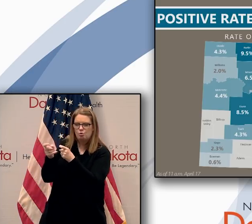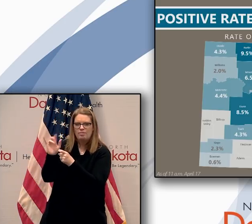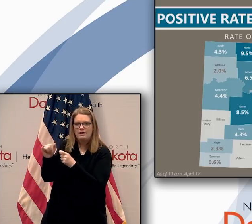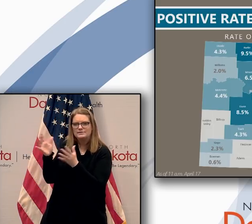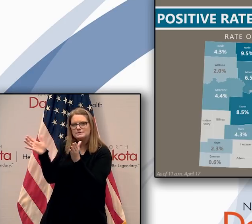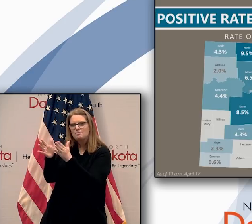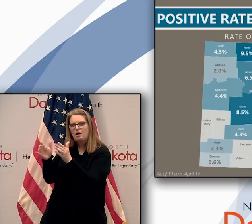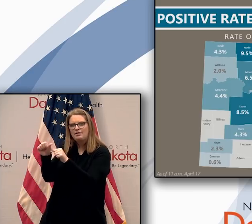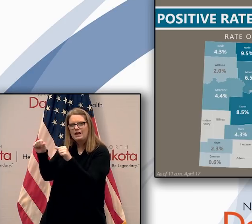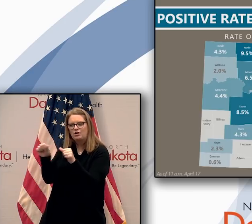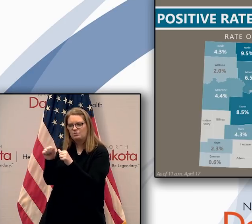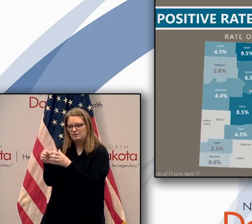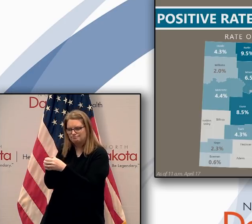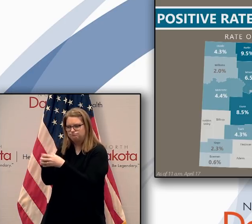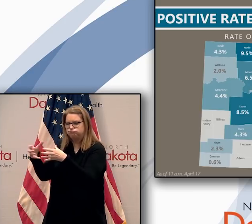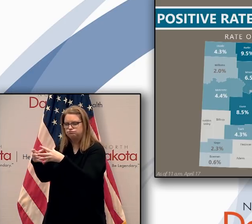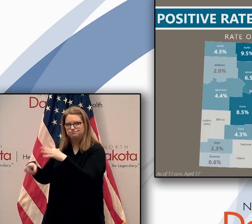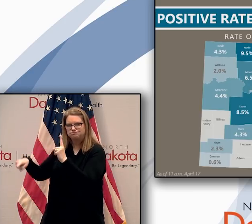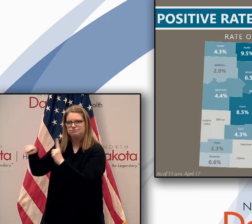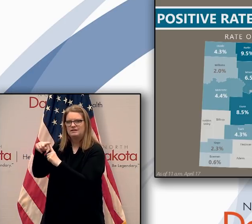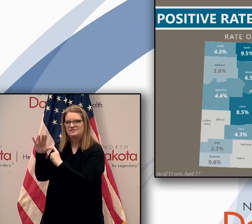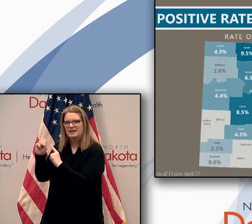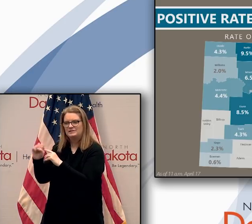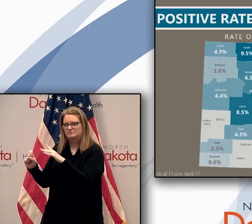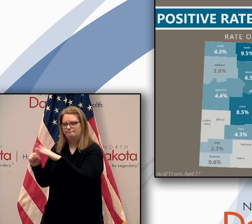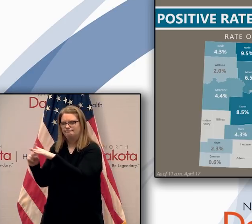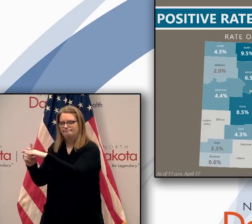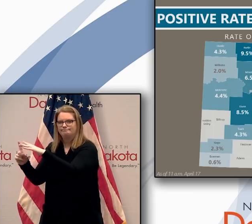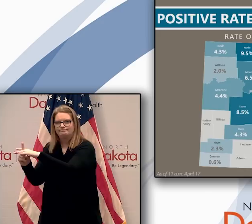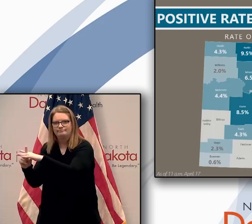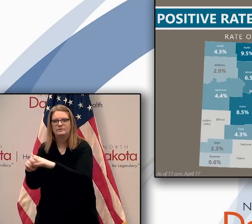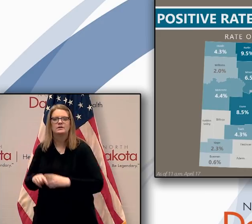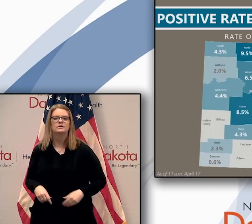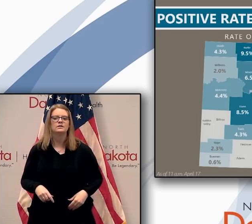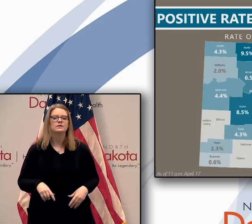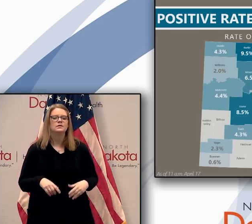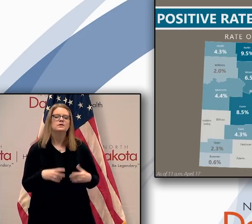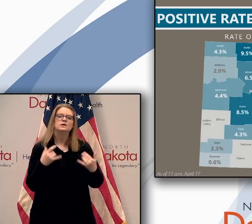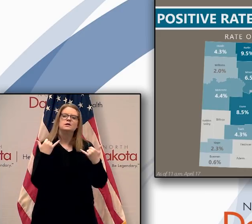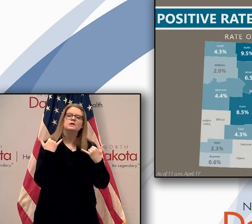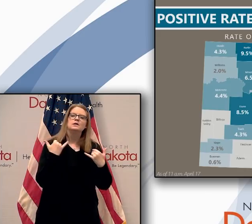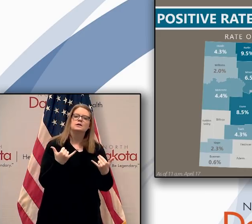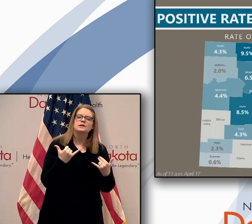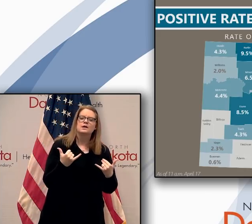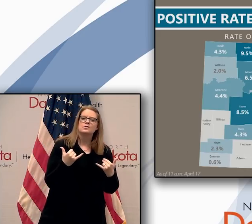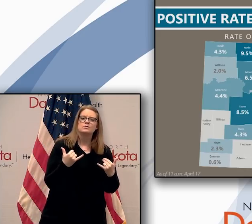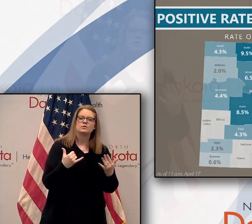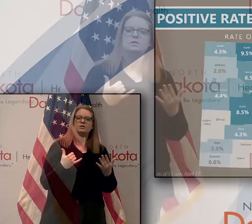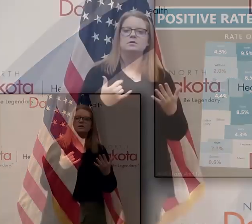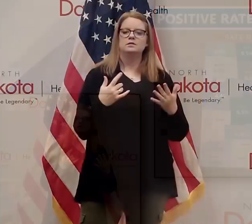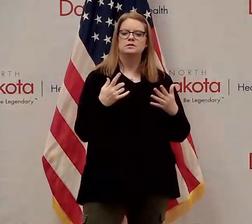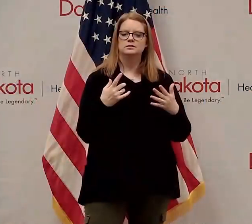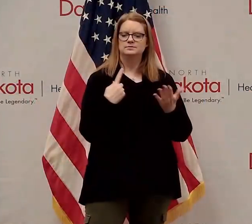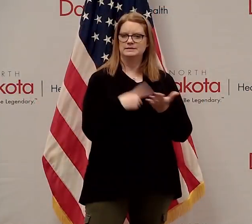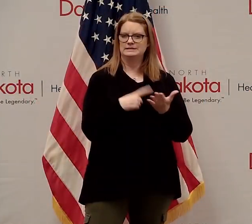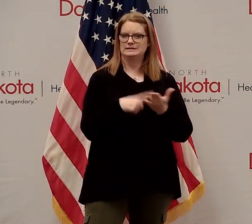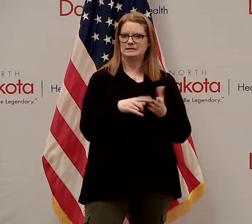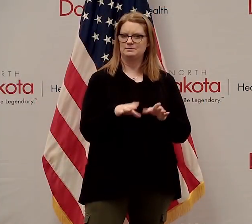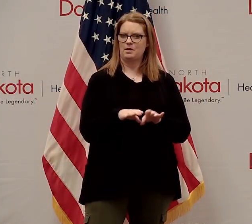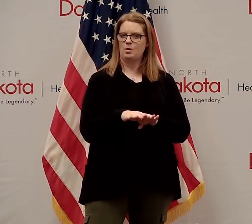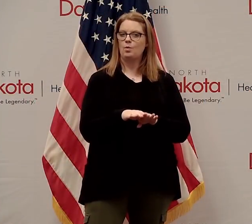Forks. So with that, we want to talk a little bit about opening up